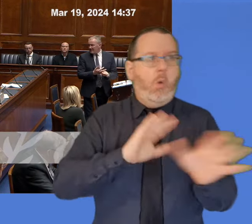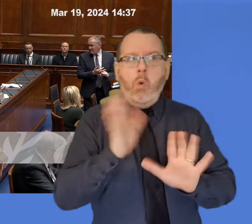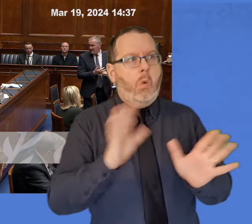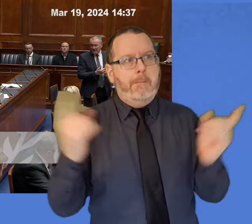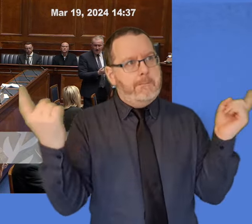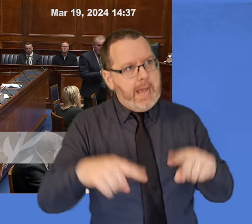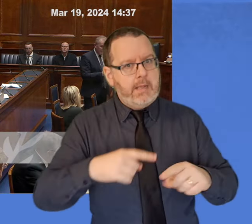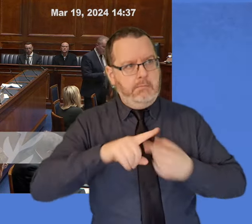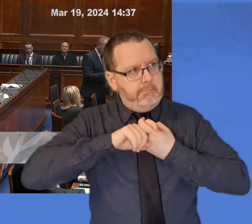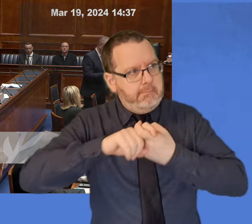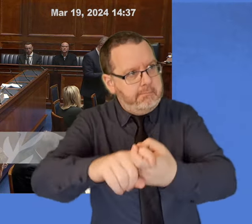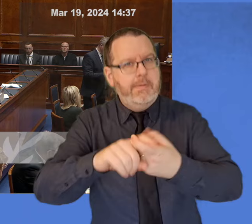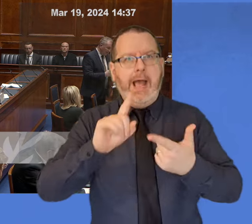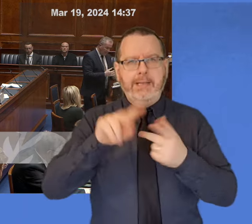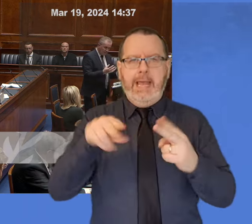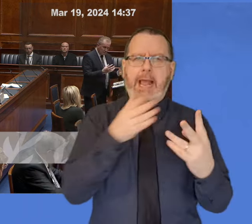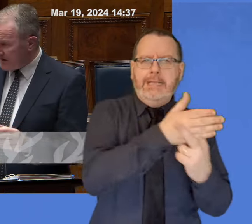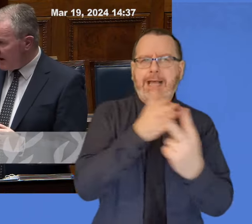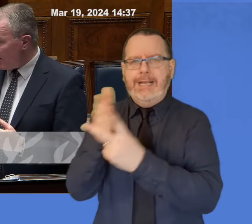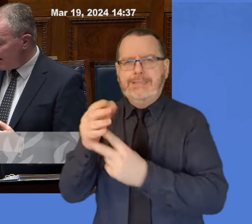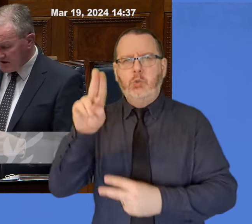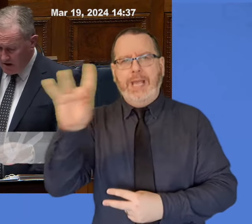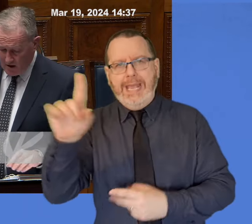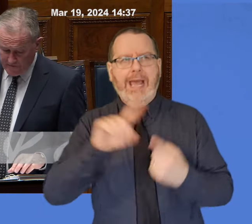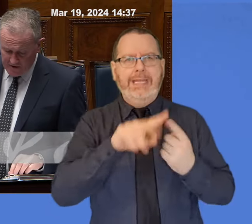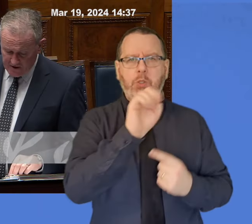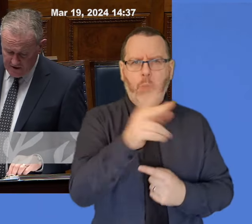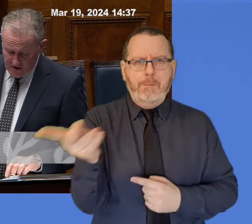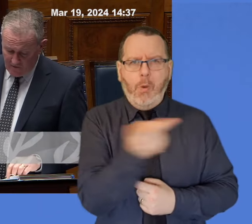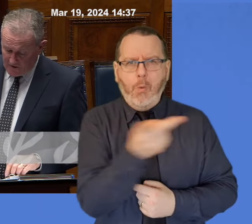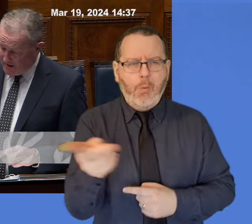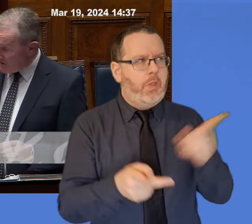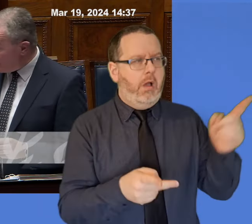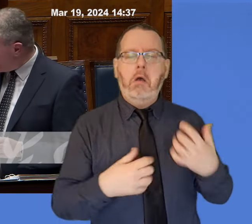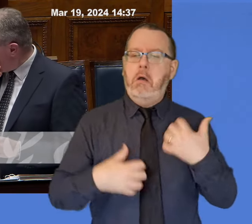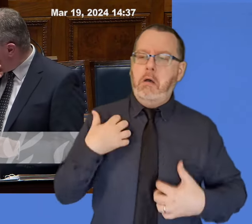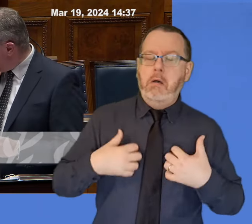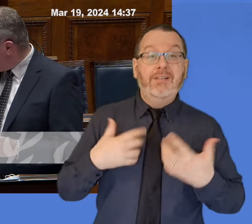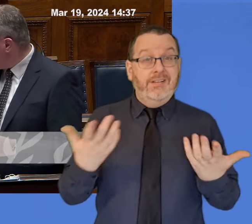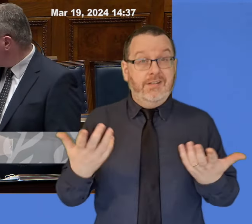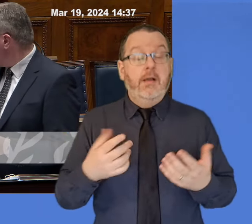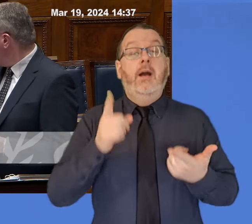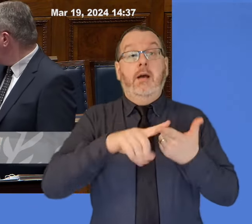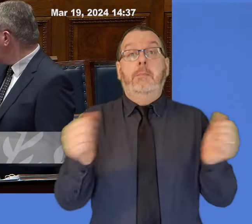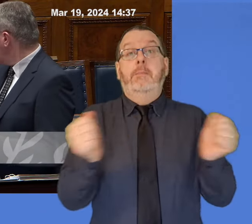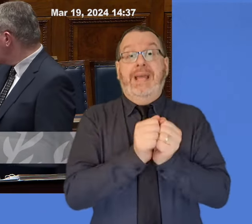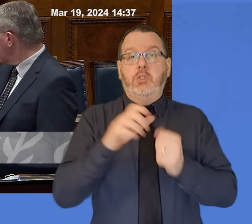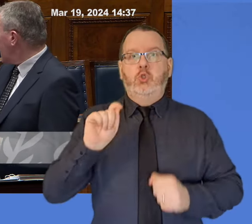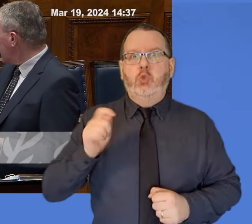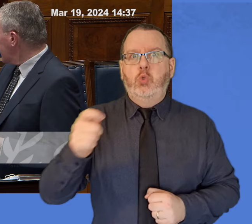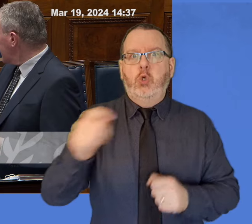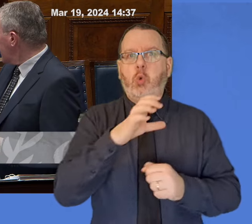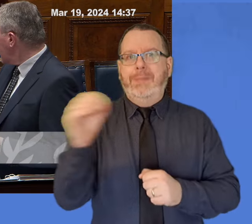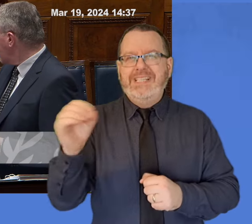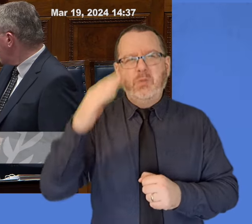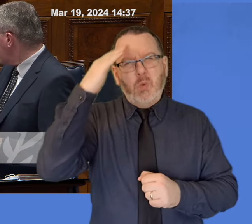market access and what that would mean for them. And those were the key areas of interest for them. I also met tour operators who bring people to